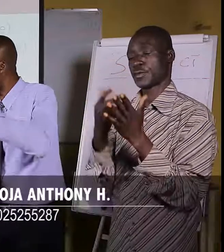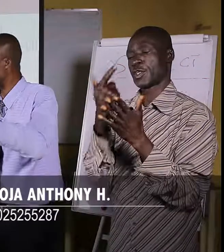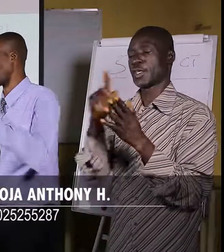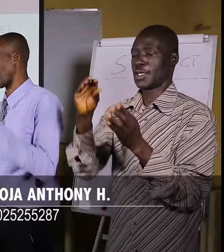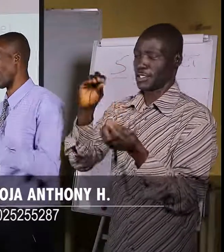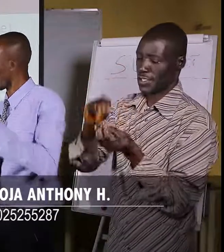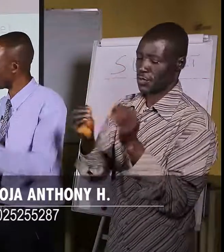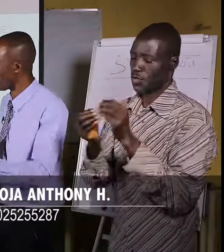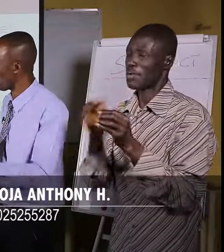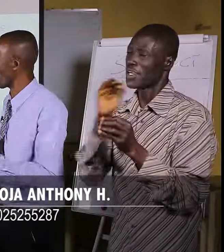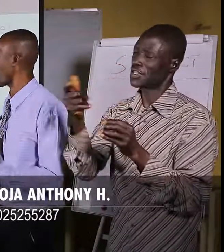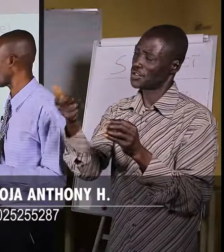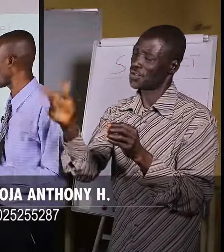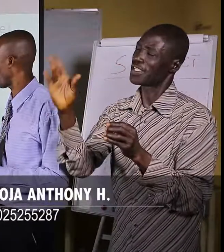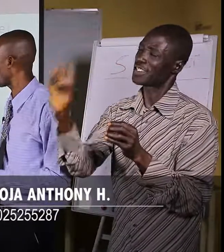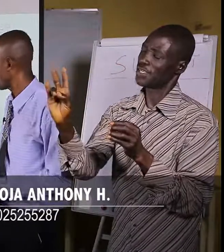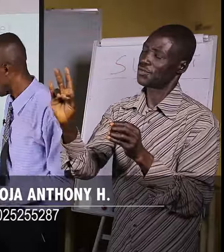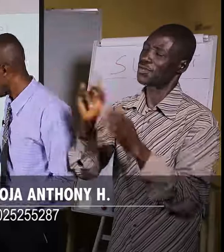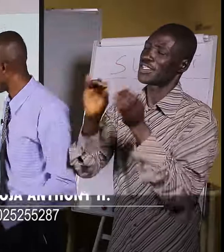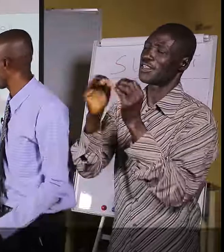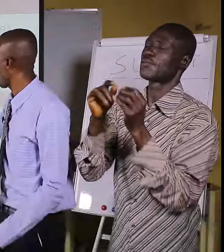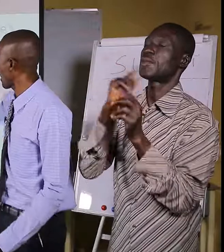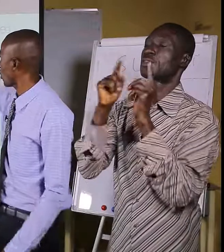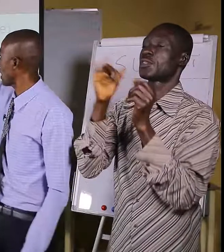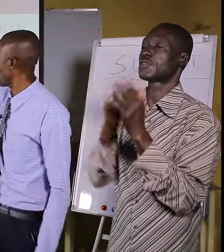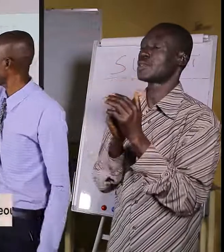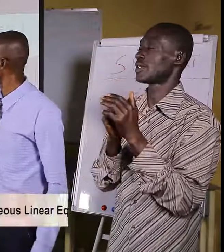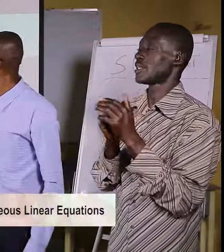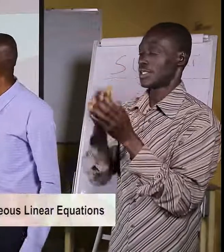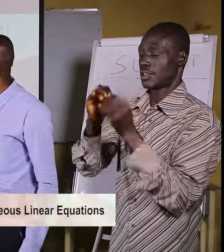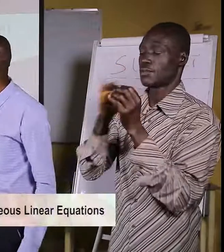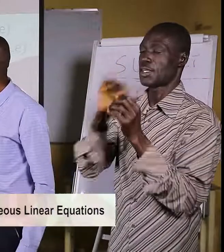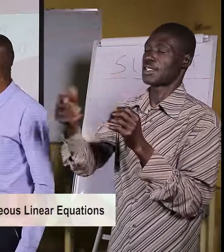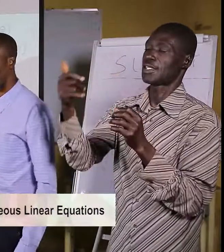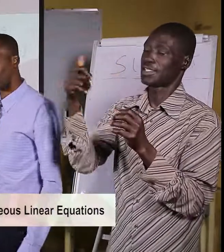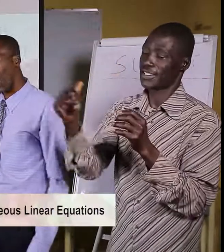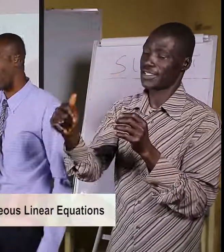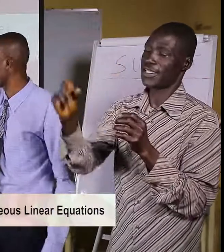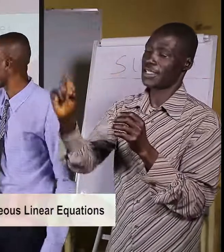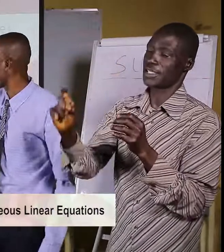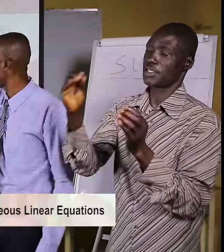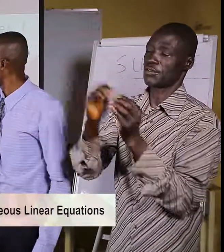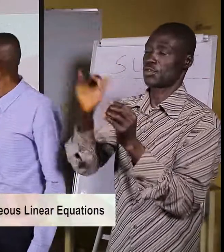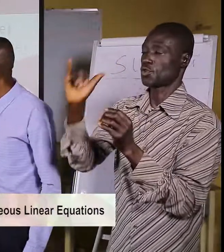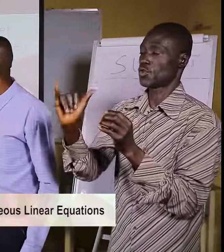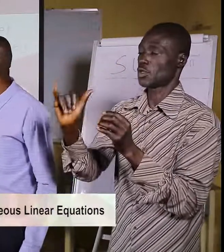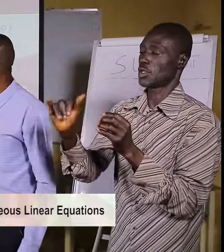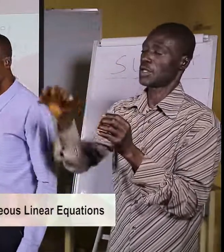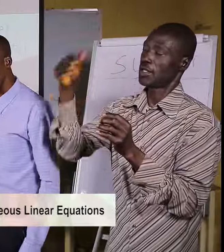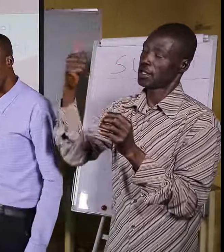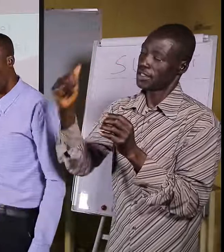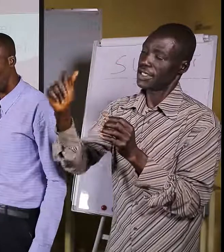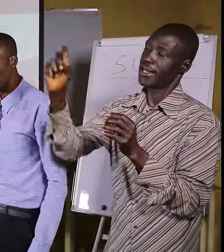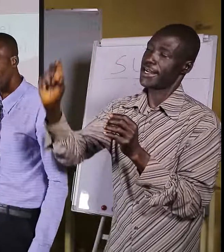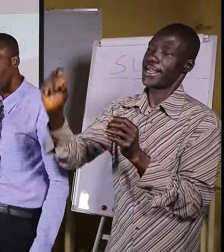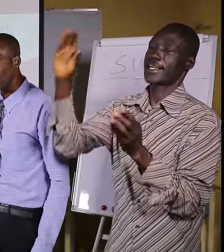is 27. What is the number we are talking about? The number we are talking about is 10x plus y. 10x